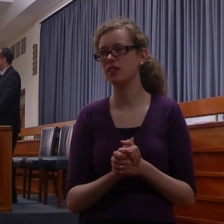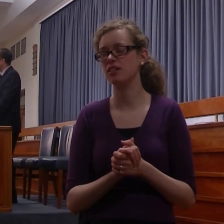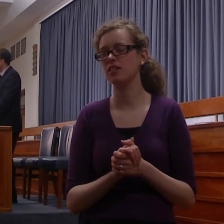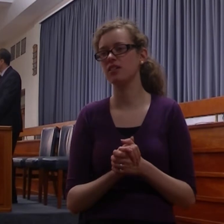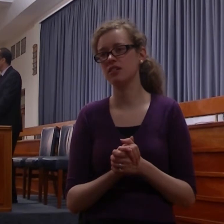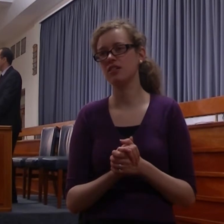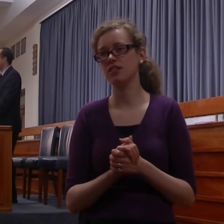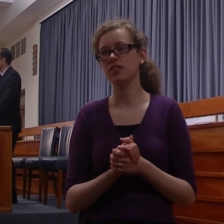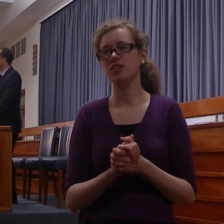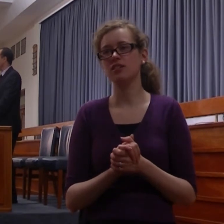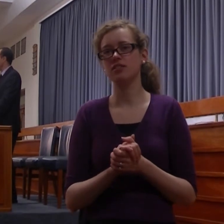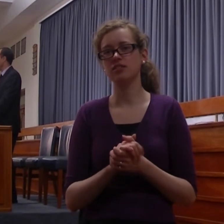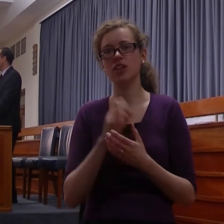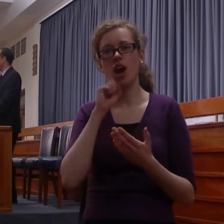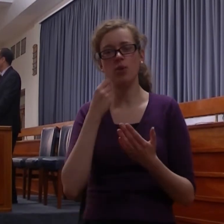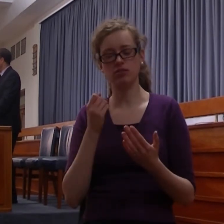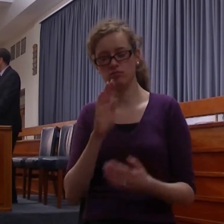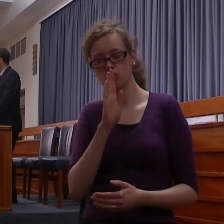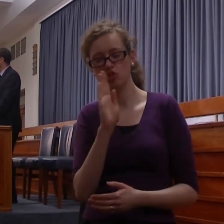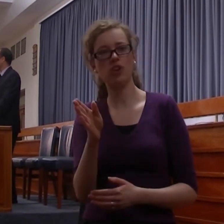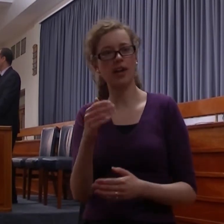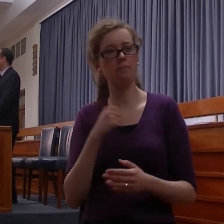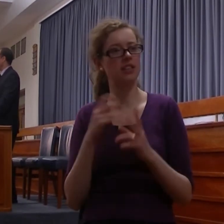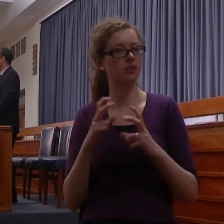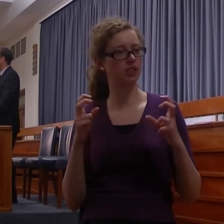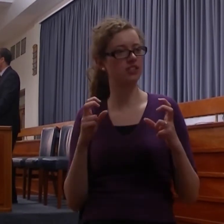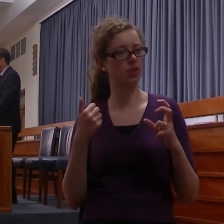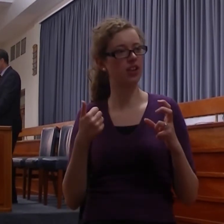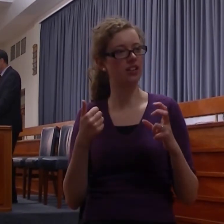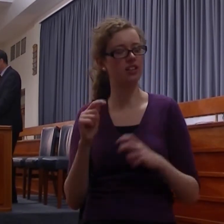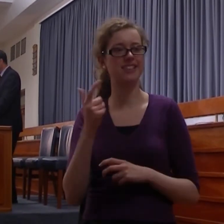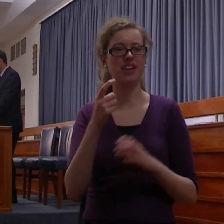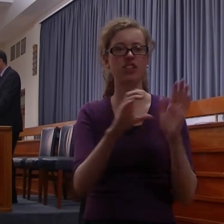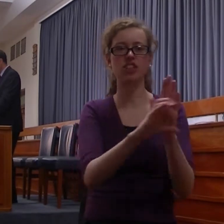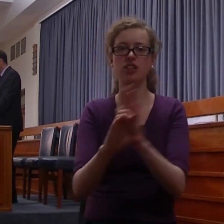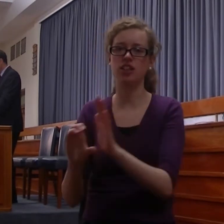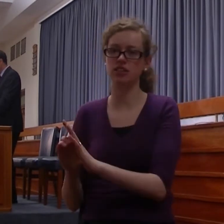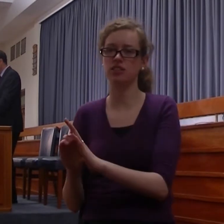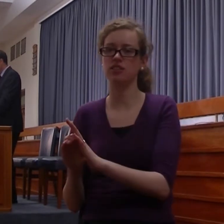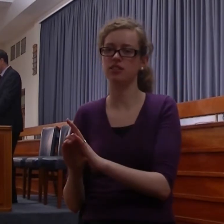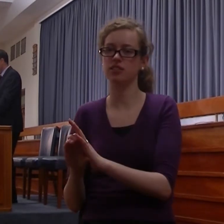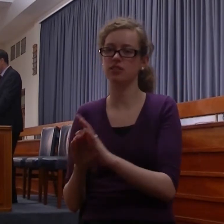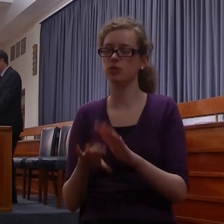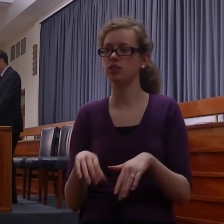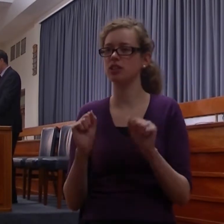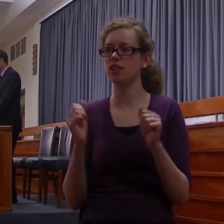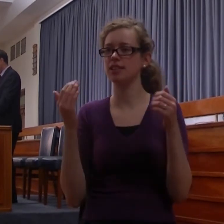that says it all. So, just to put forth the fact that I'm going